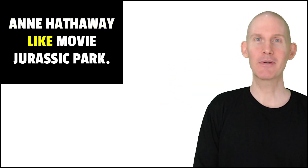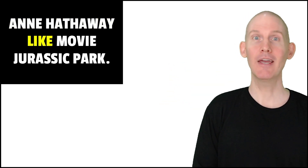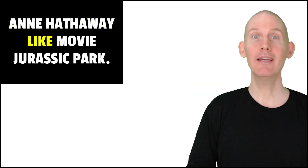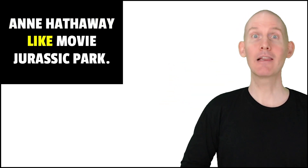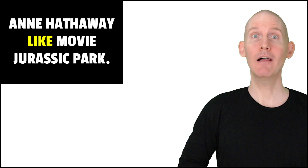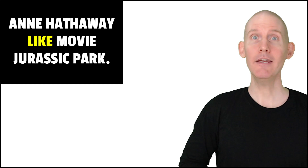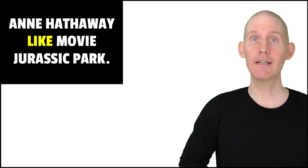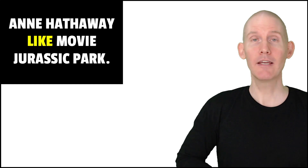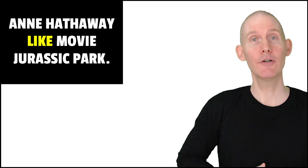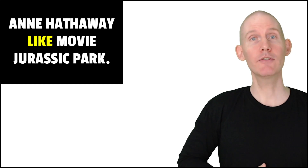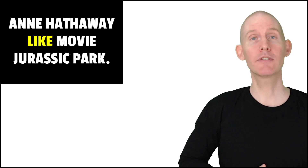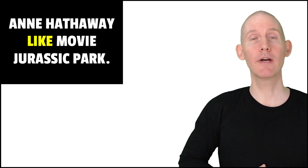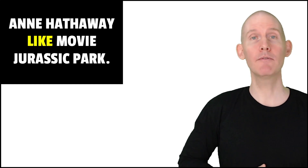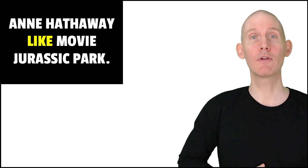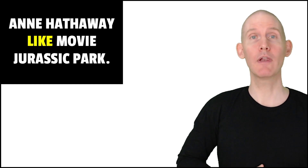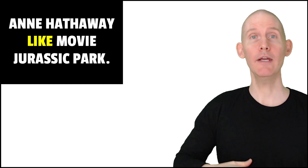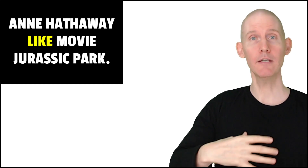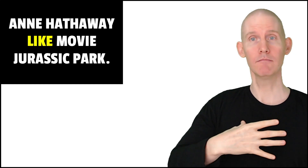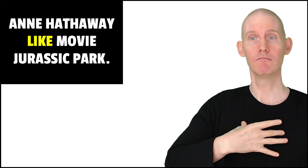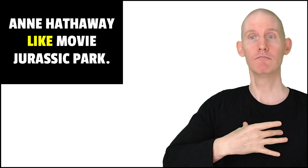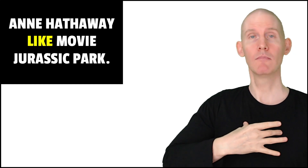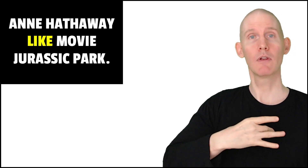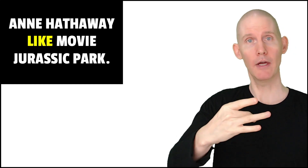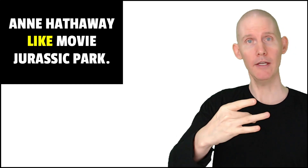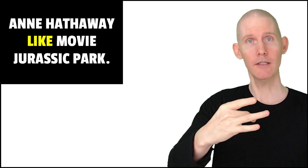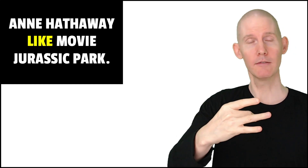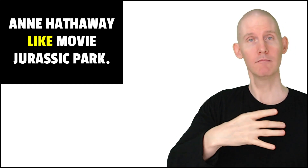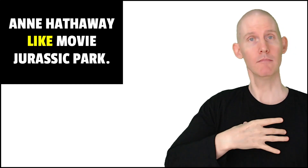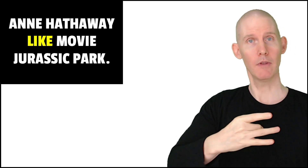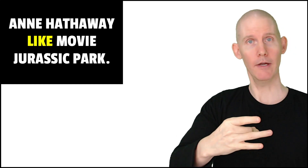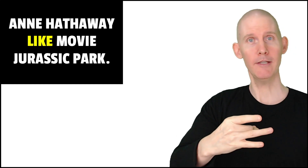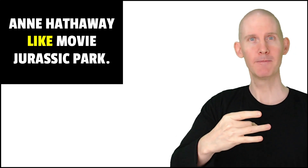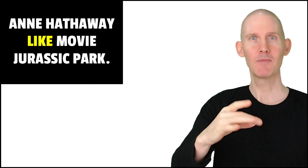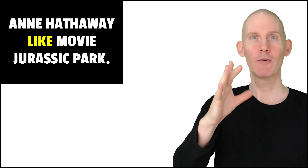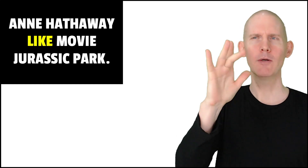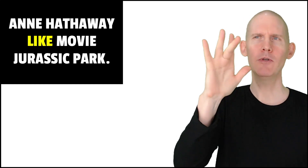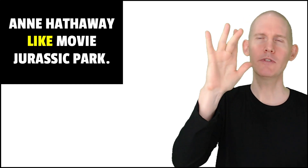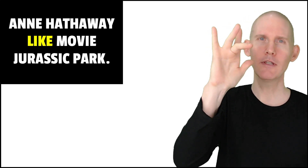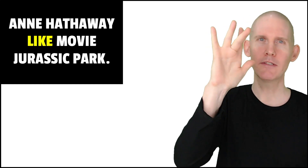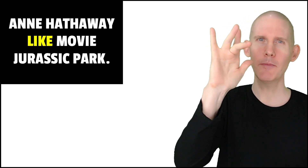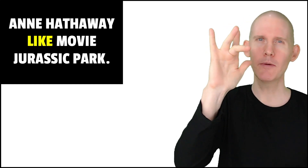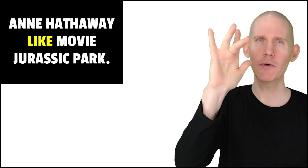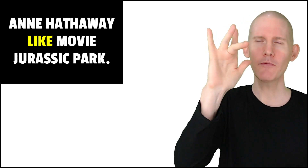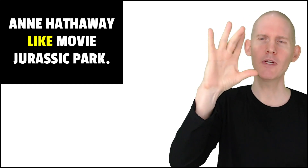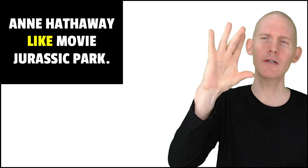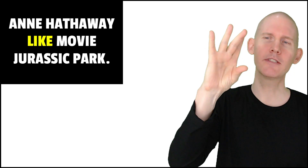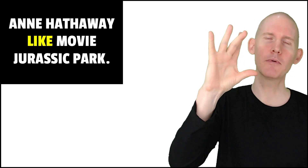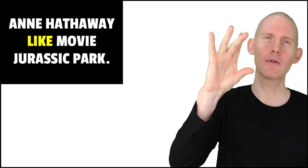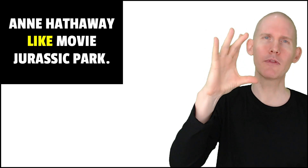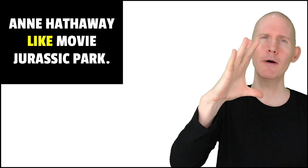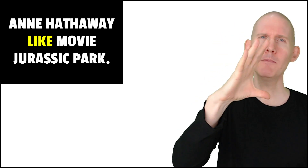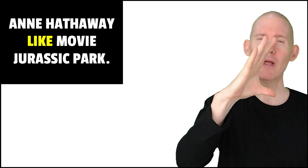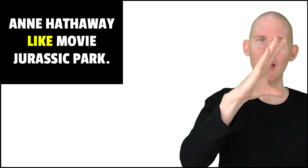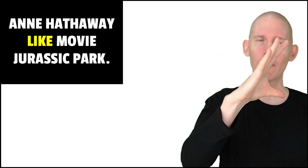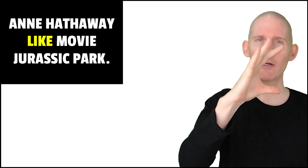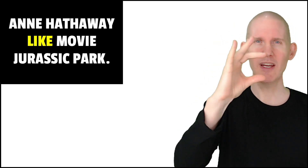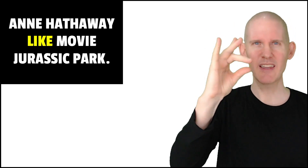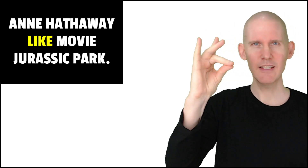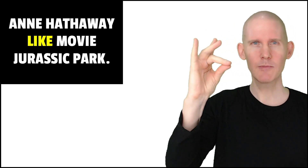Okay, like. Here's a sign for like. Like. We're going to be using the tip of the middle finger, tip of the thumb, and we're going to make this